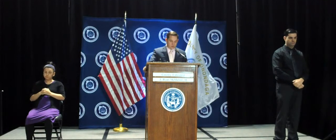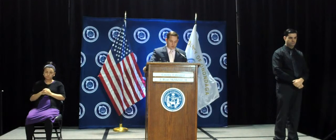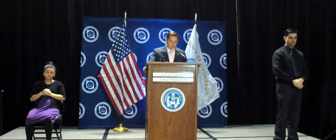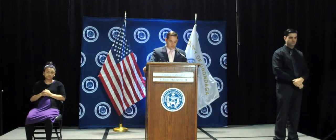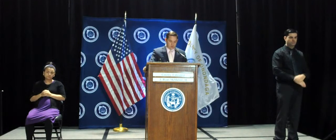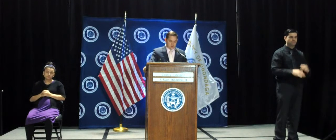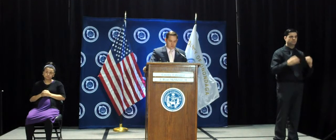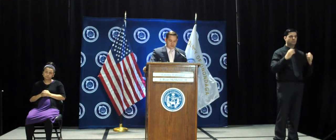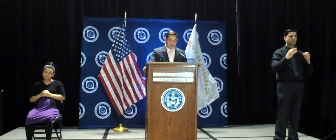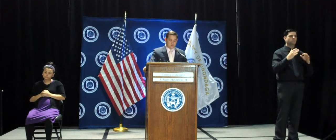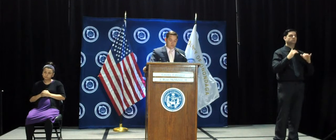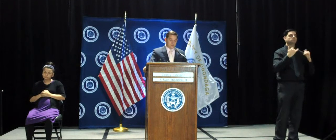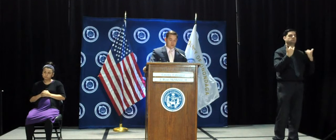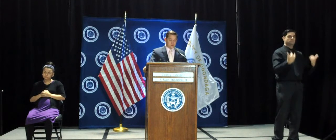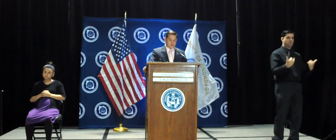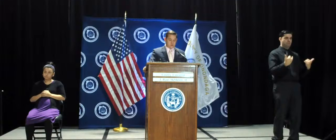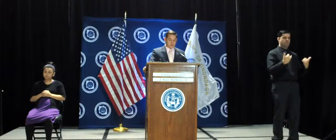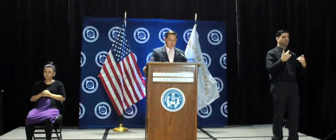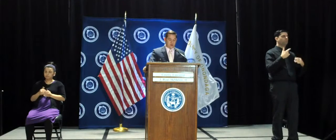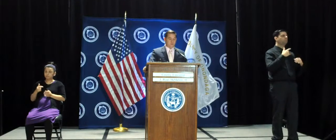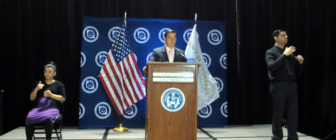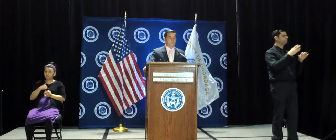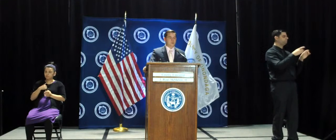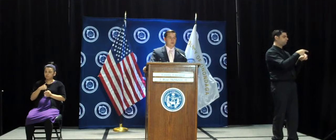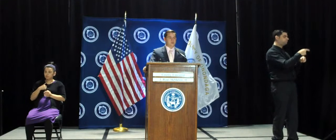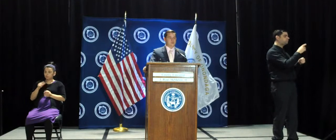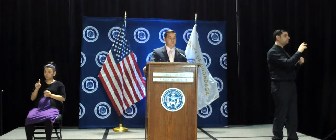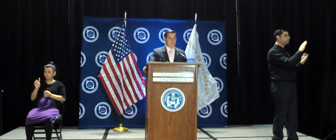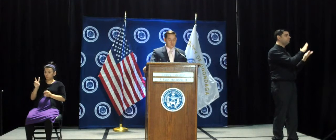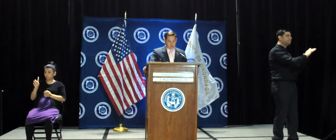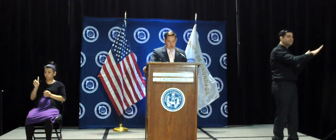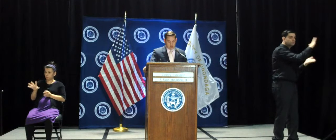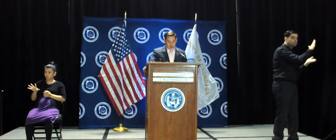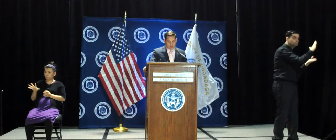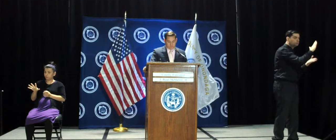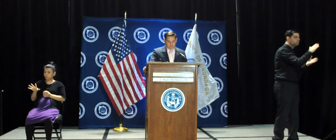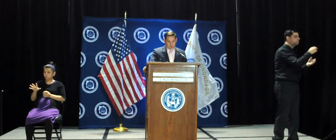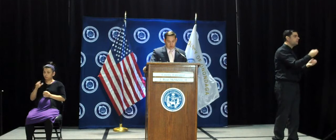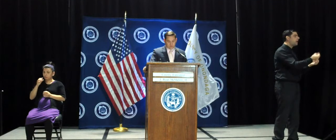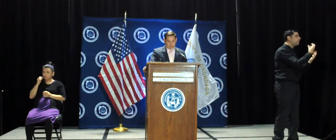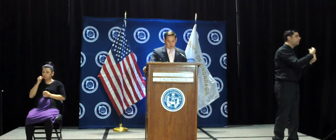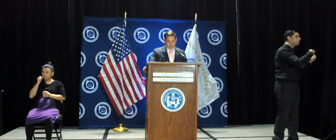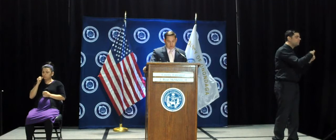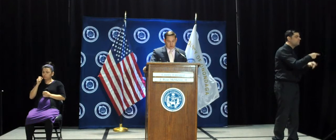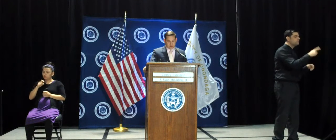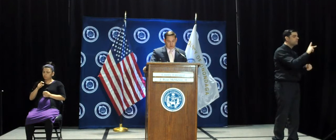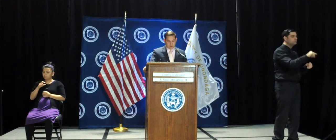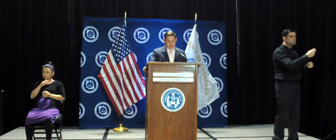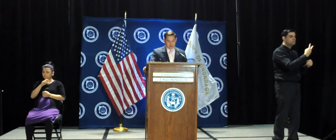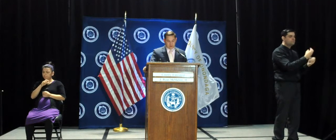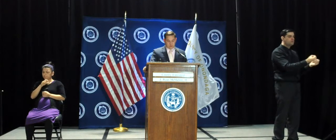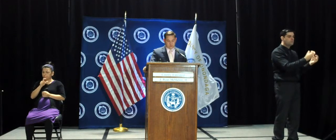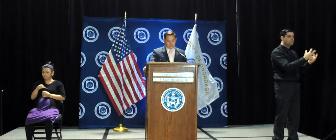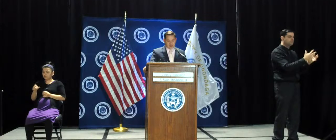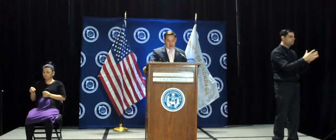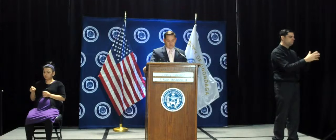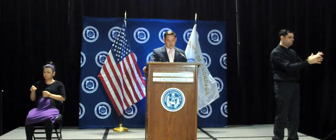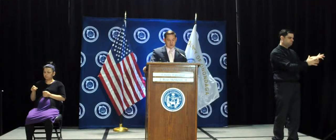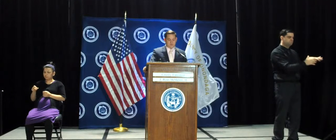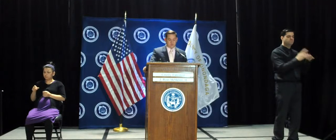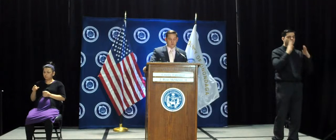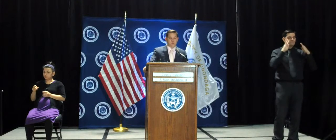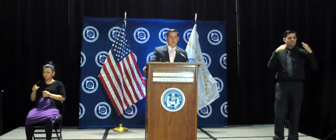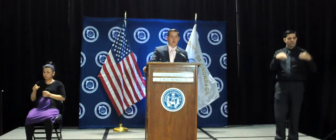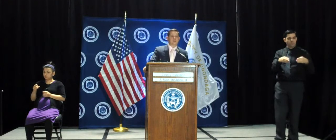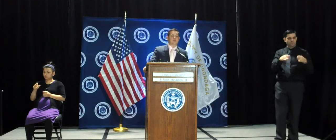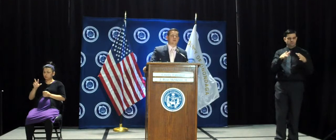through 12, we did have 15 senior cases, 8 of those being, I believe, staff,